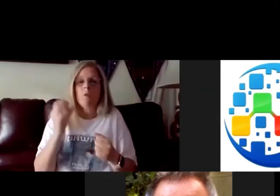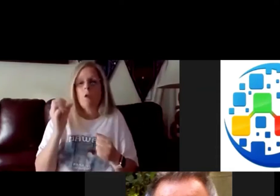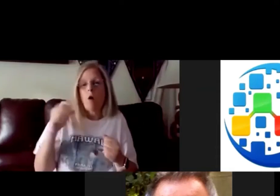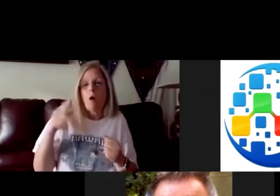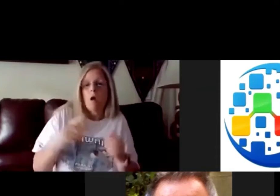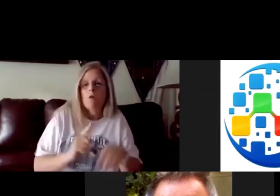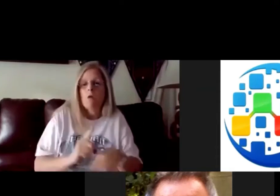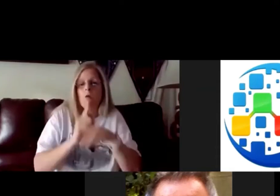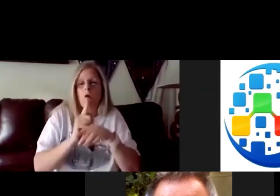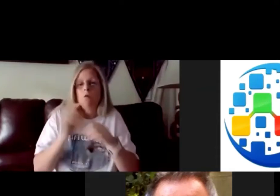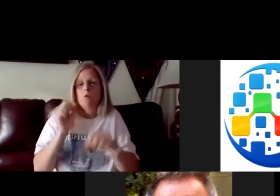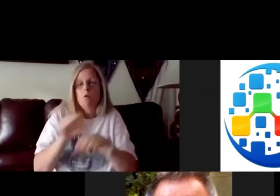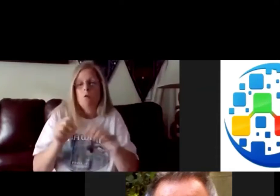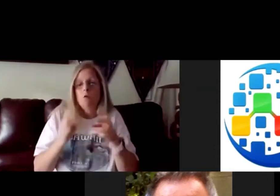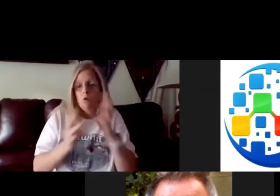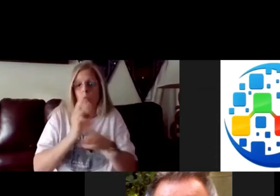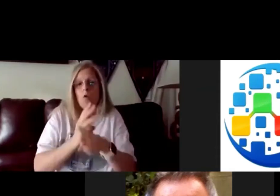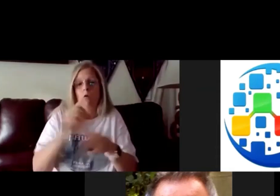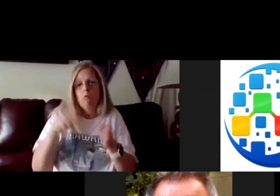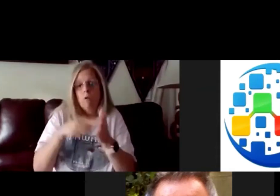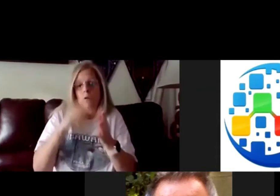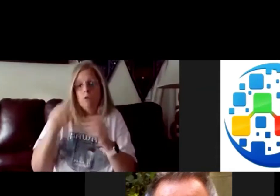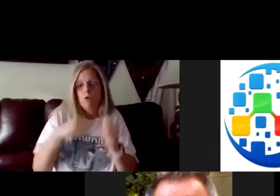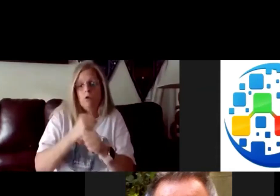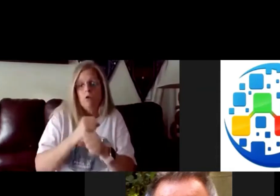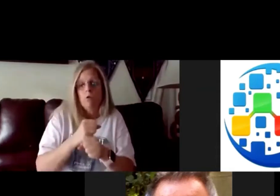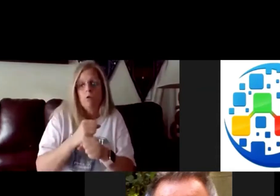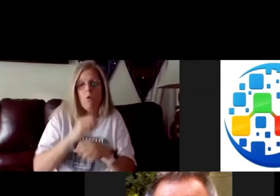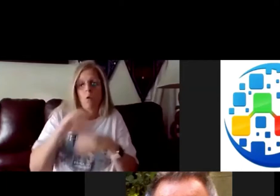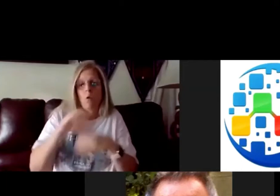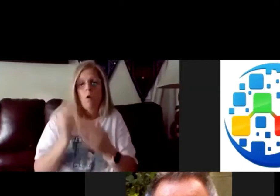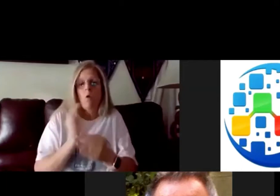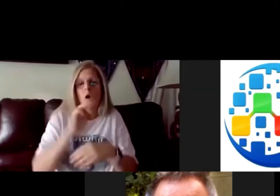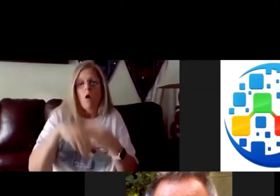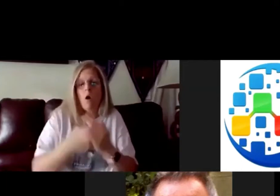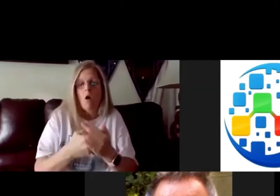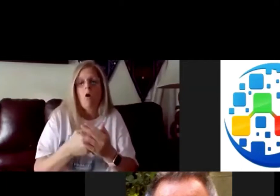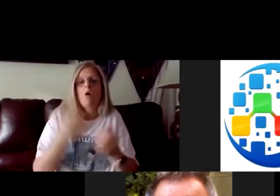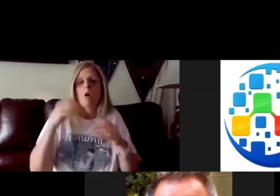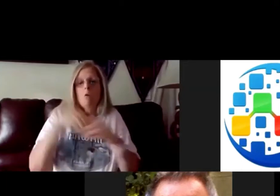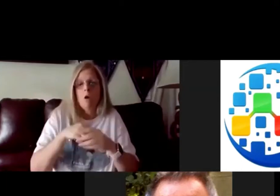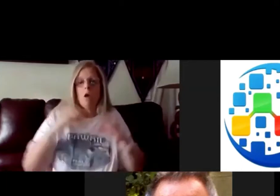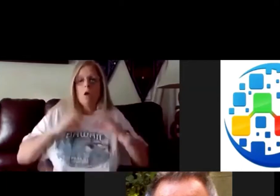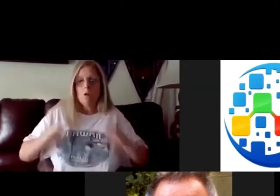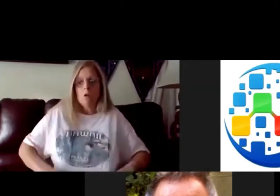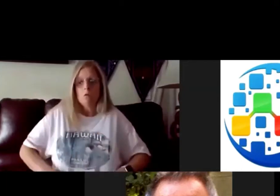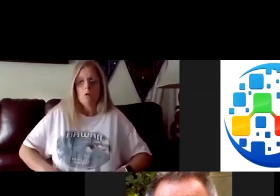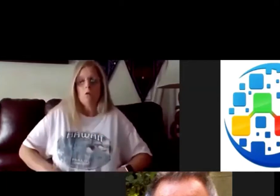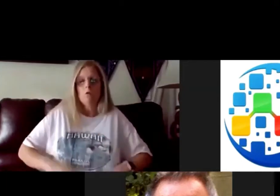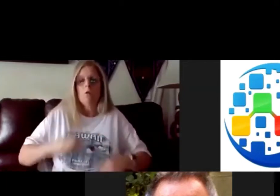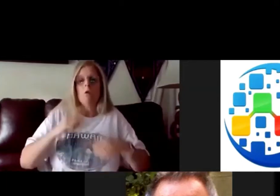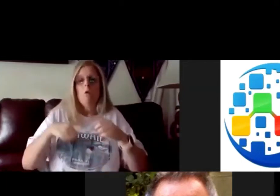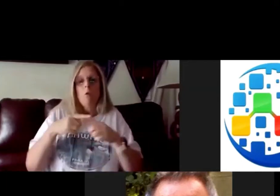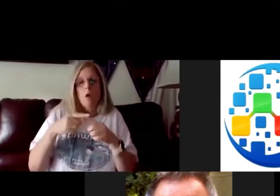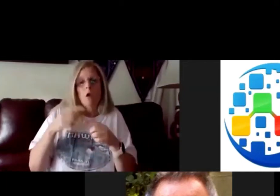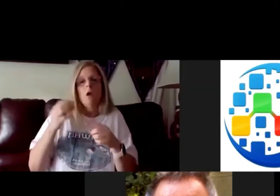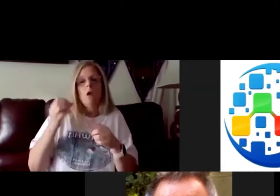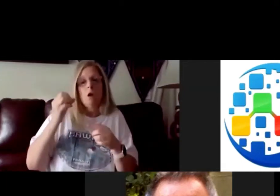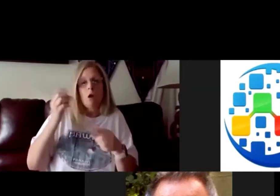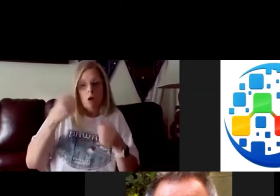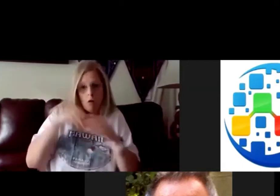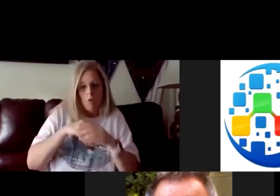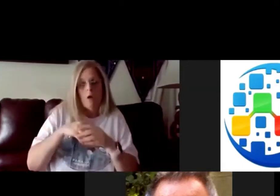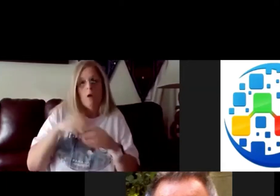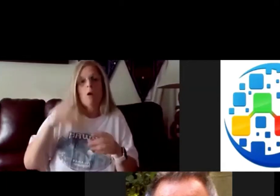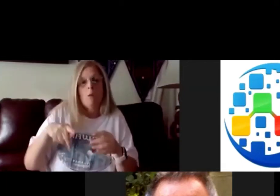world this year, we will all come into Onpassive as customers. As we come into Onpassive, there is one